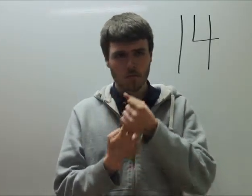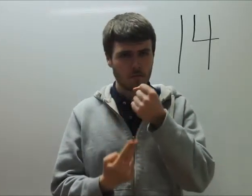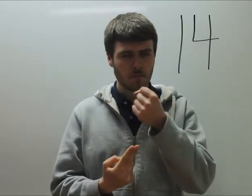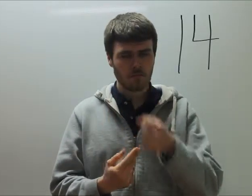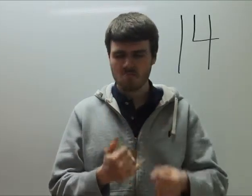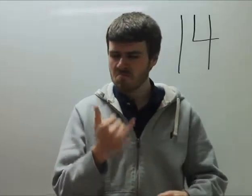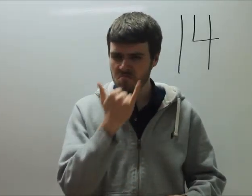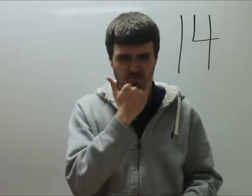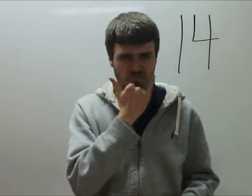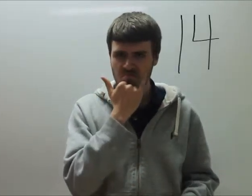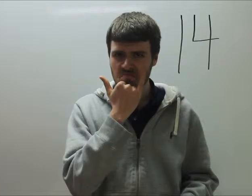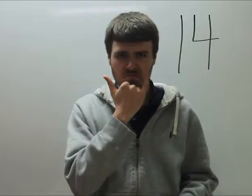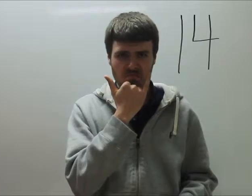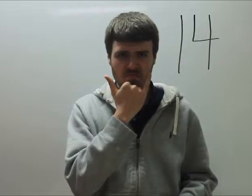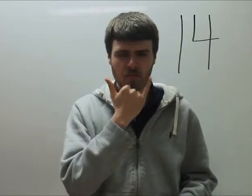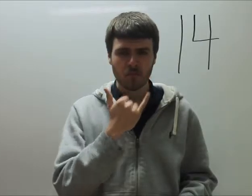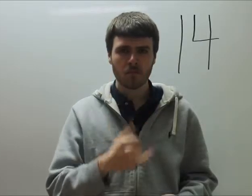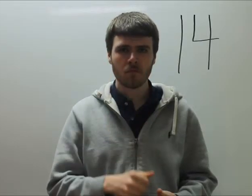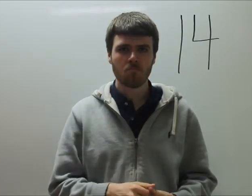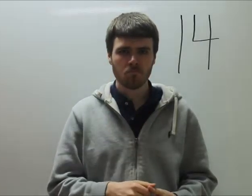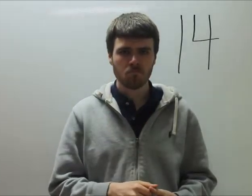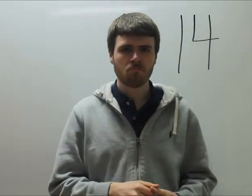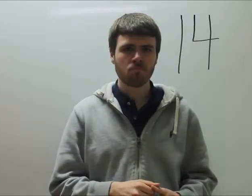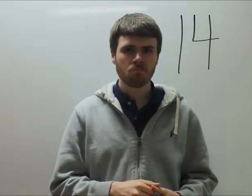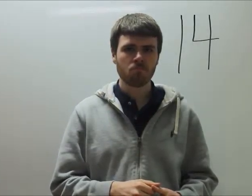but they cannot both together be true.